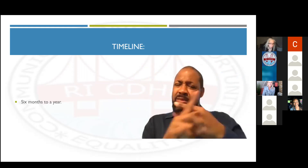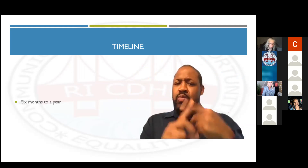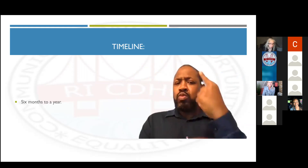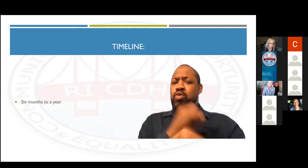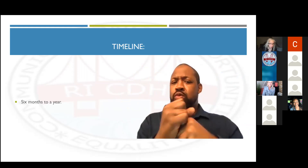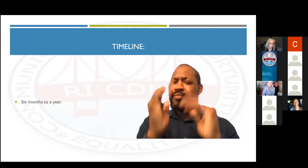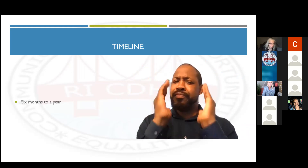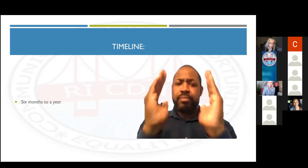approved,